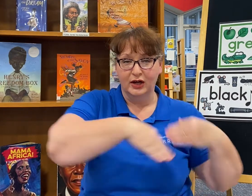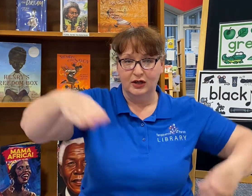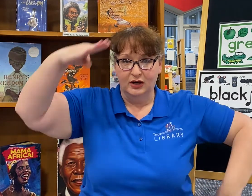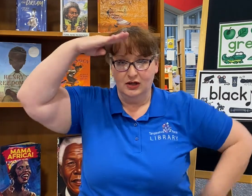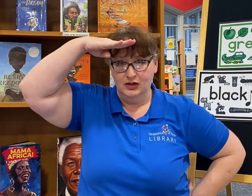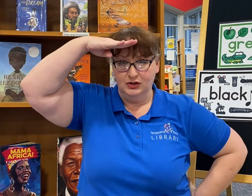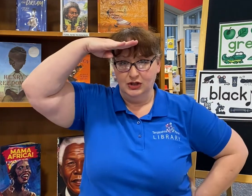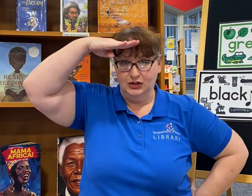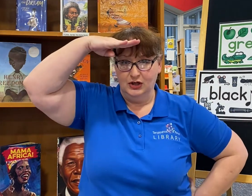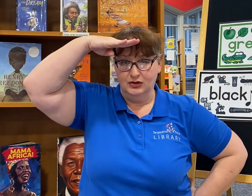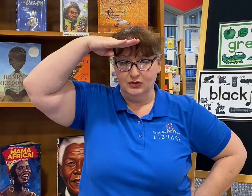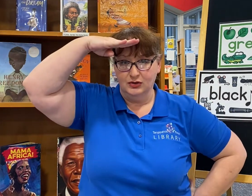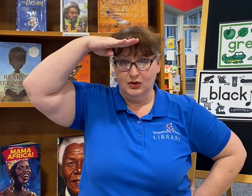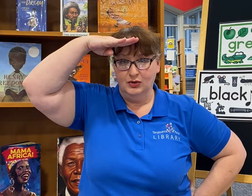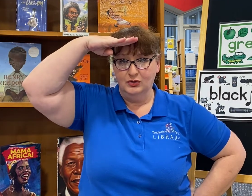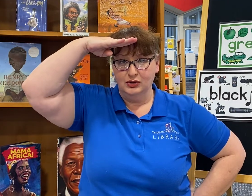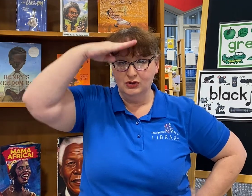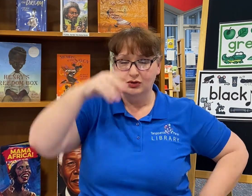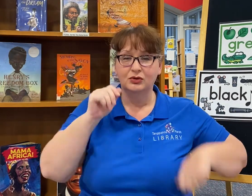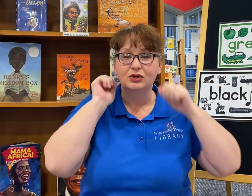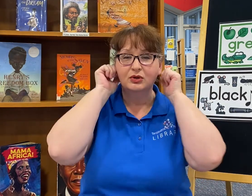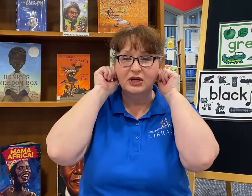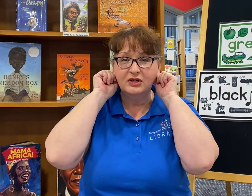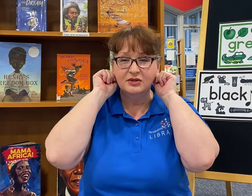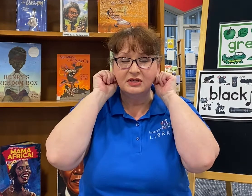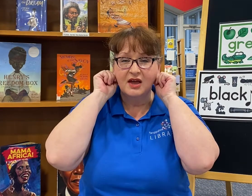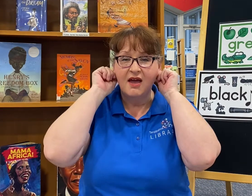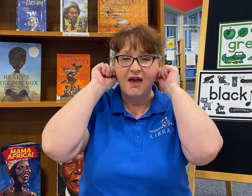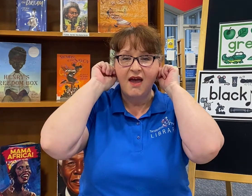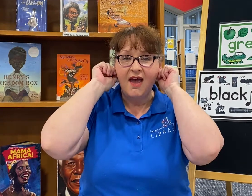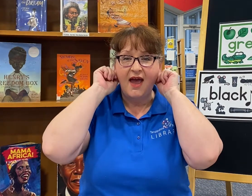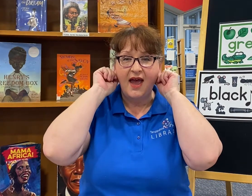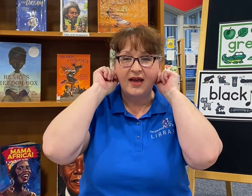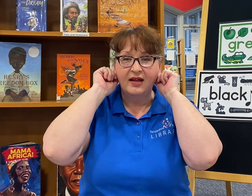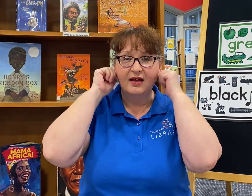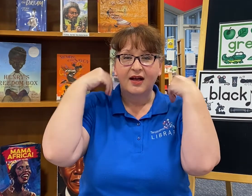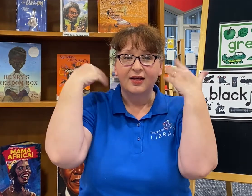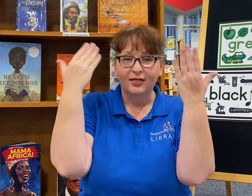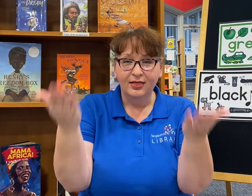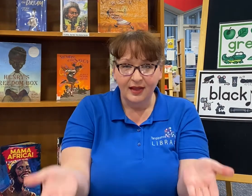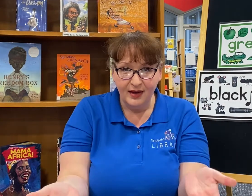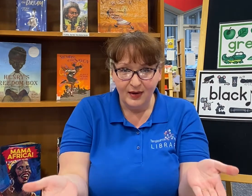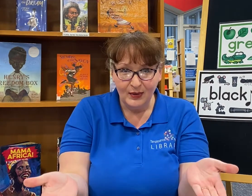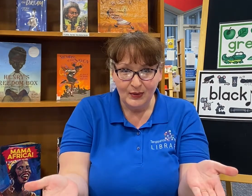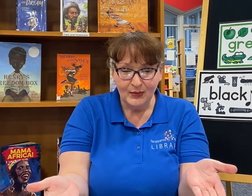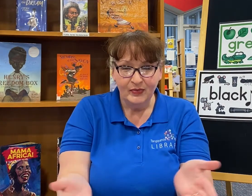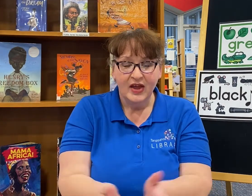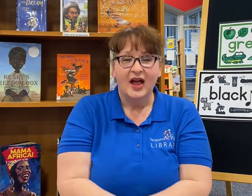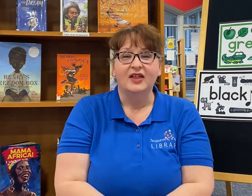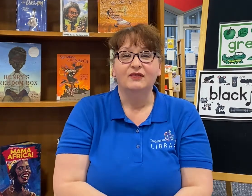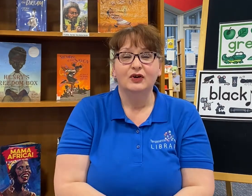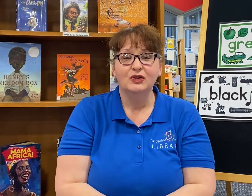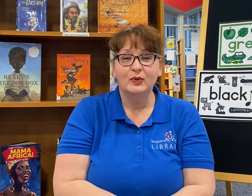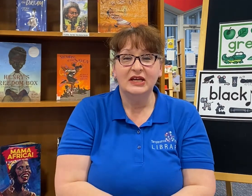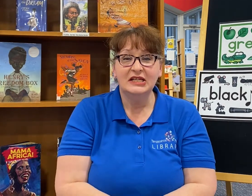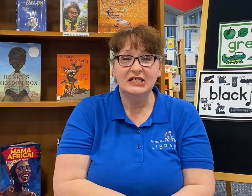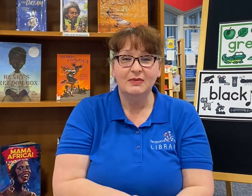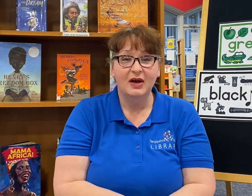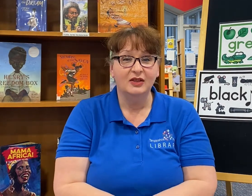a continental soldier? Do your ears hang low? And the further we get into the month,